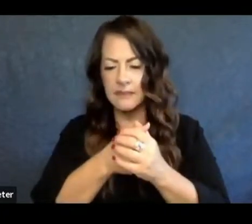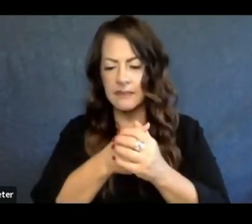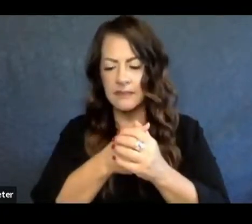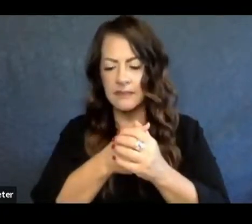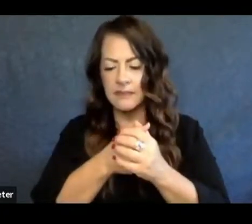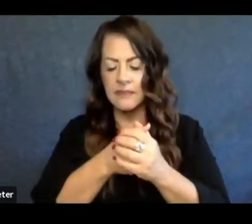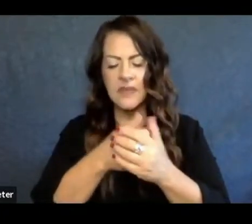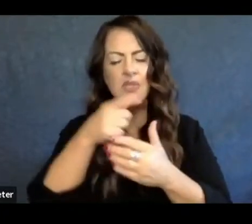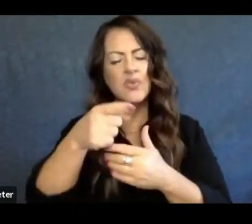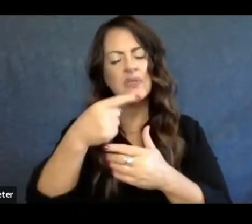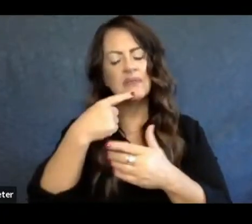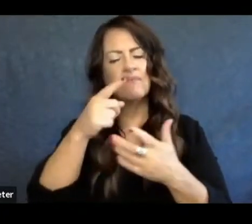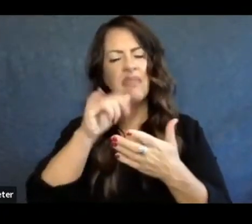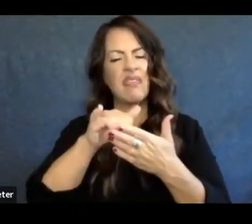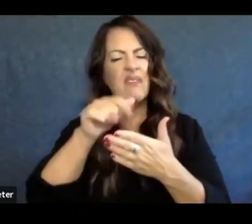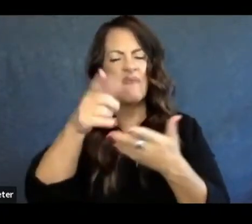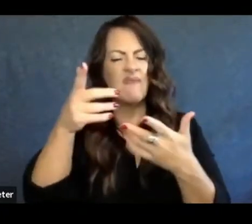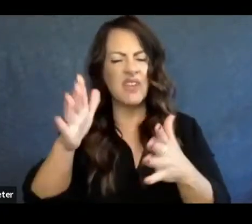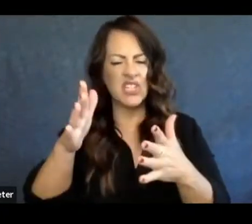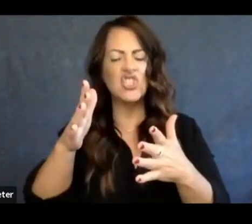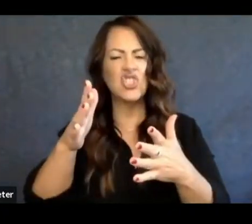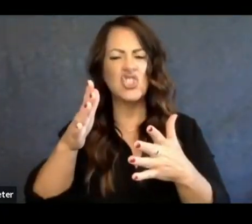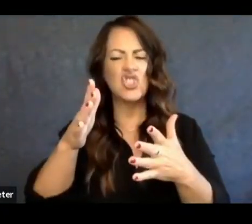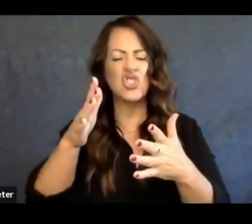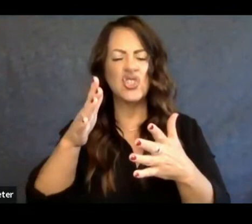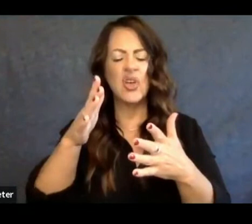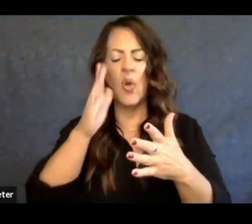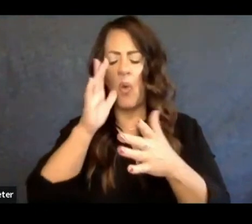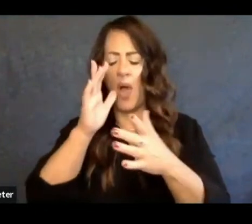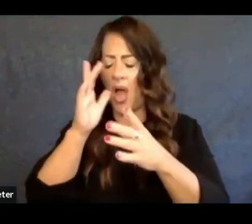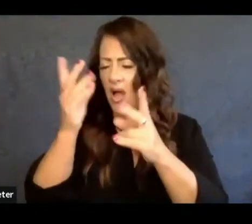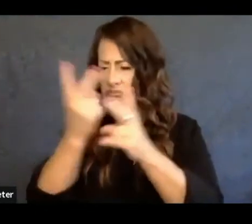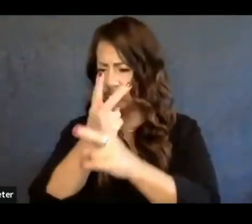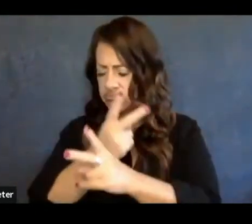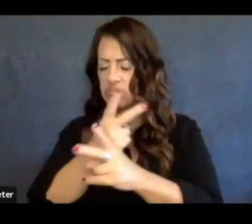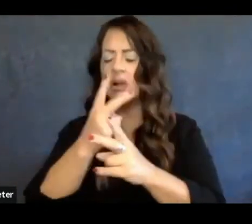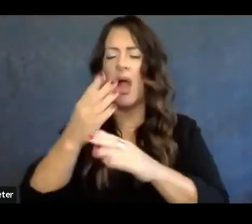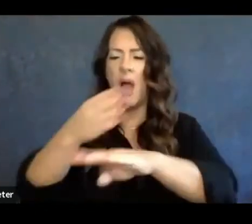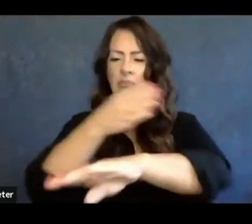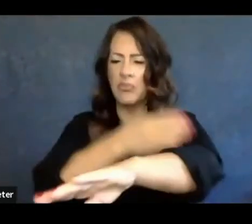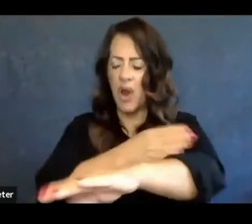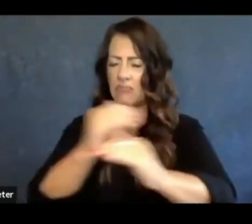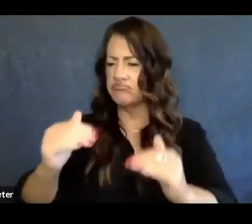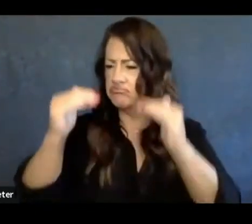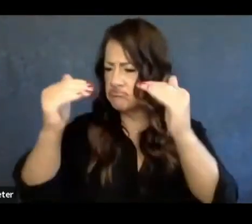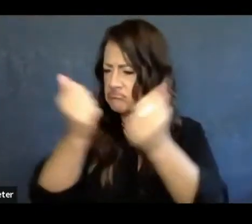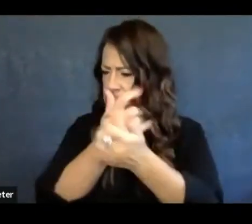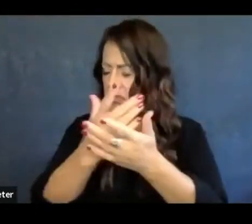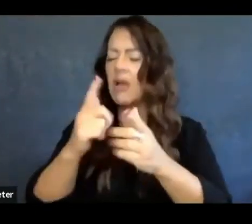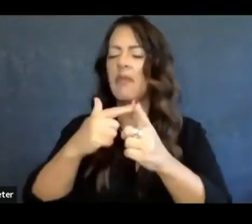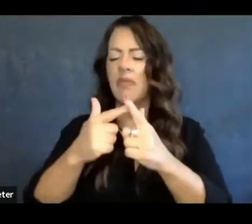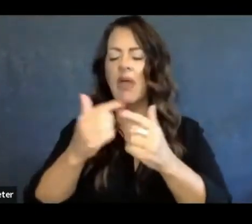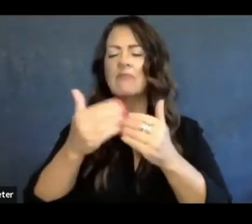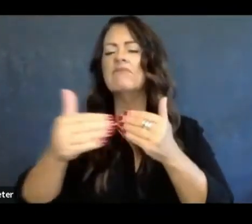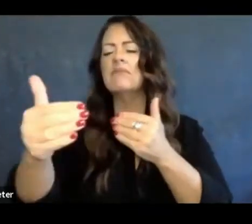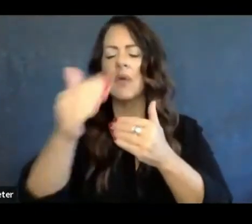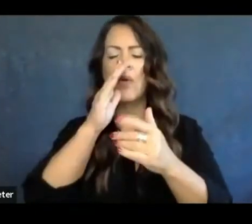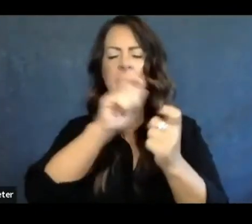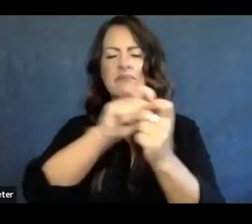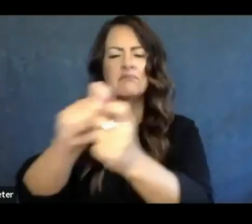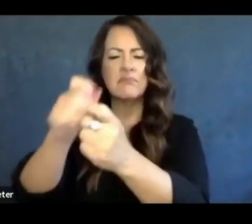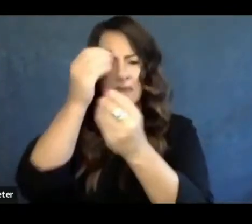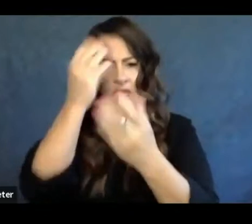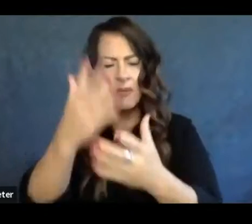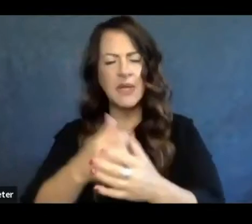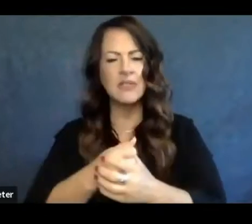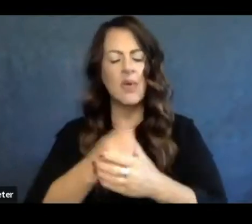in place, so moving forward, the numbers are going to be accurate. Can you explain why it's then still necessary to build a